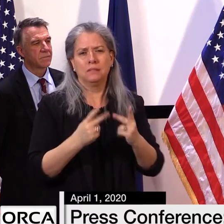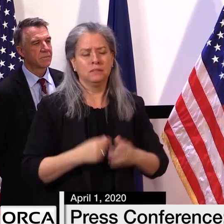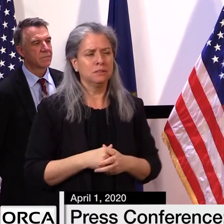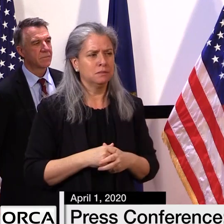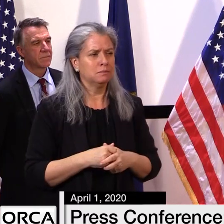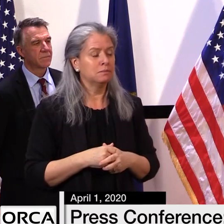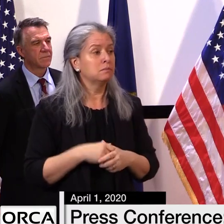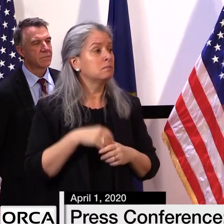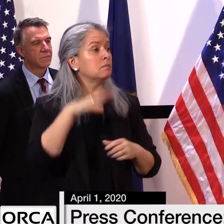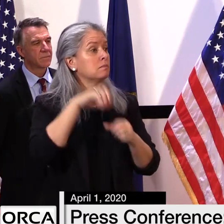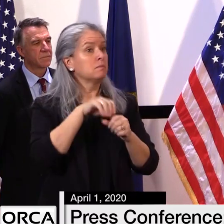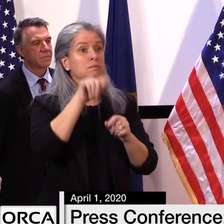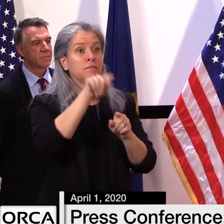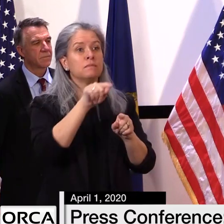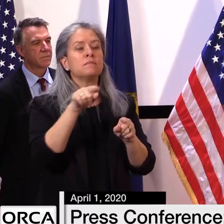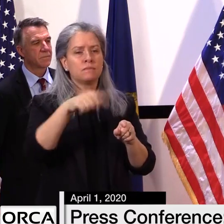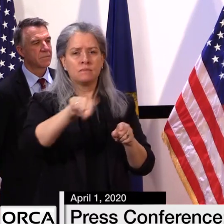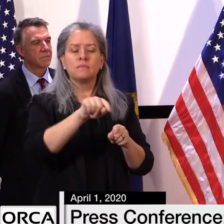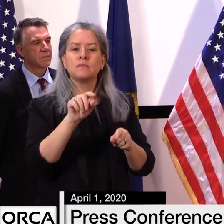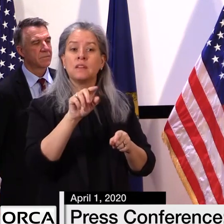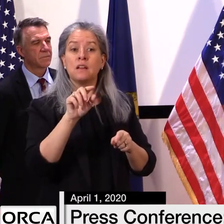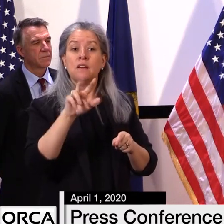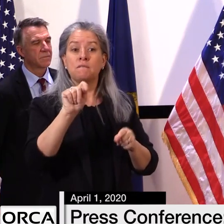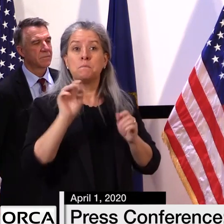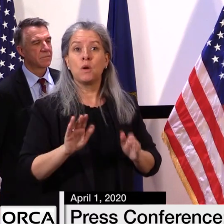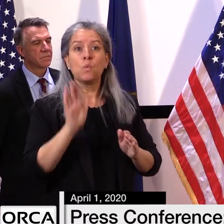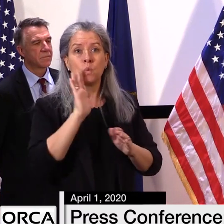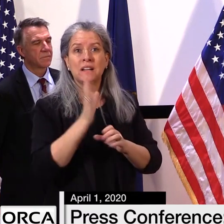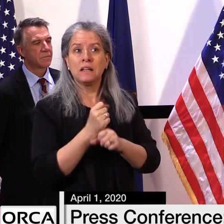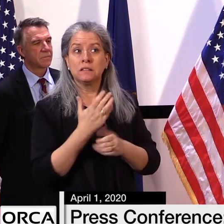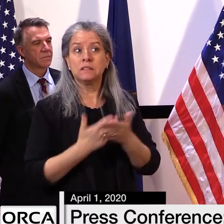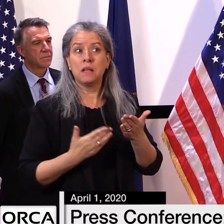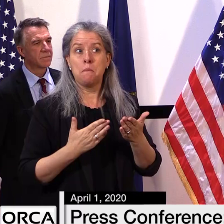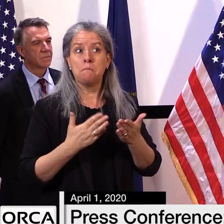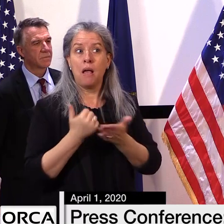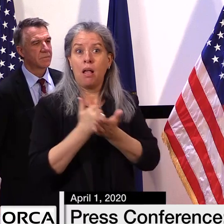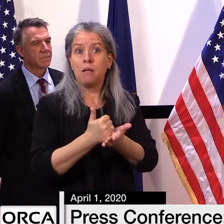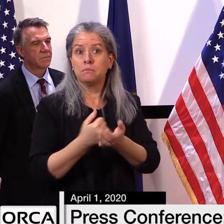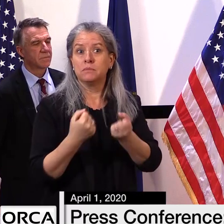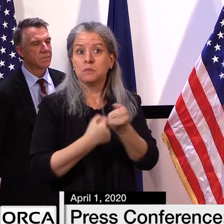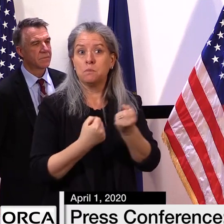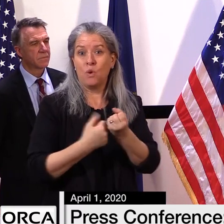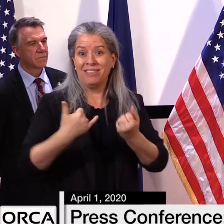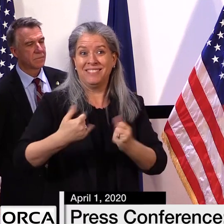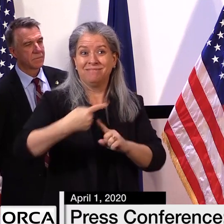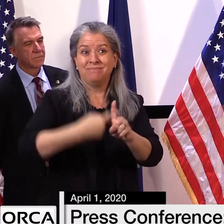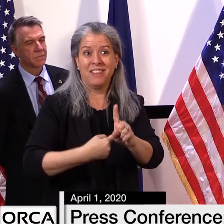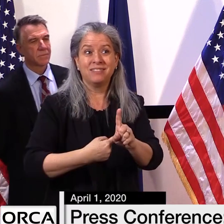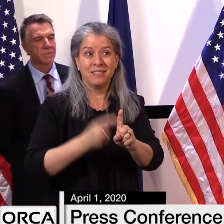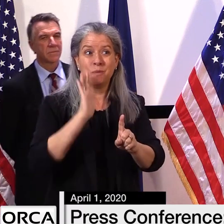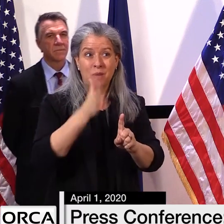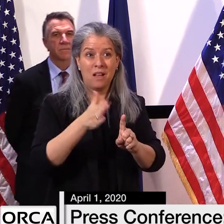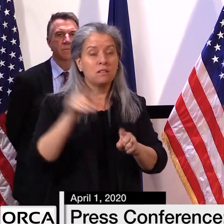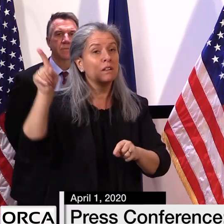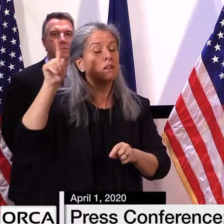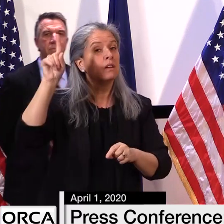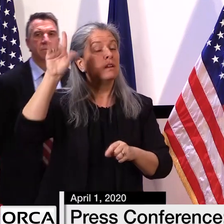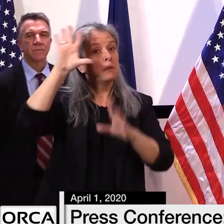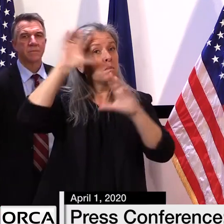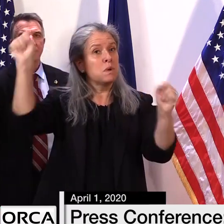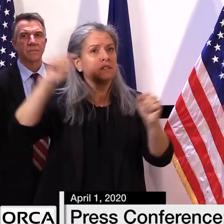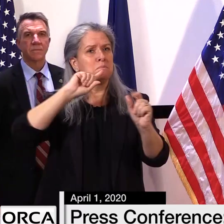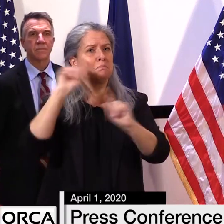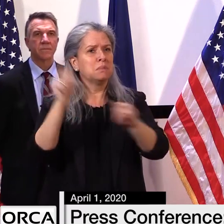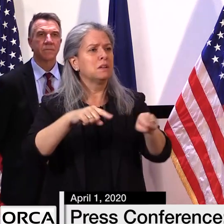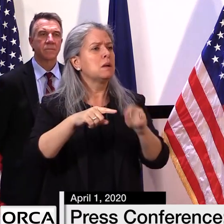some financial relief in the coming month. The president signed a federal stimulus package that includes direct one-time payments